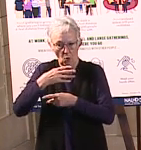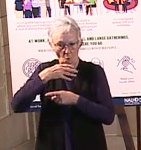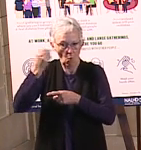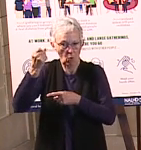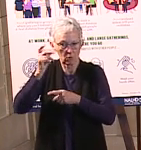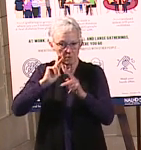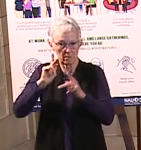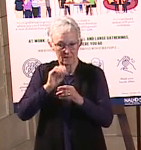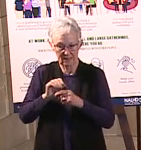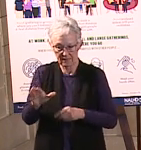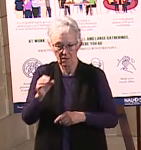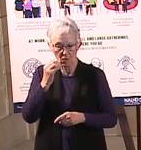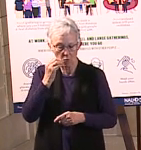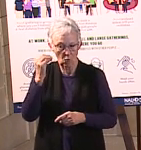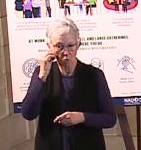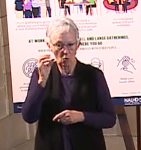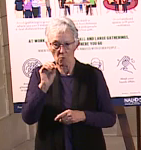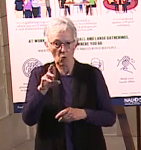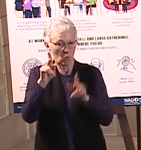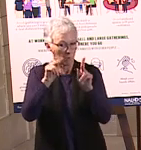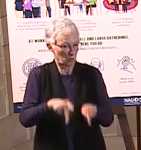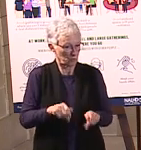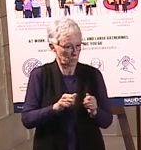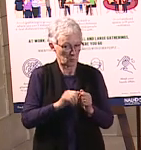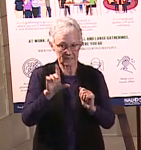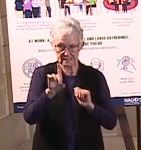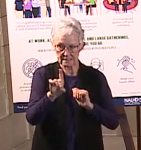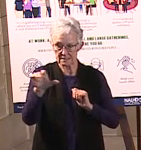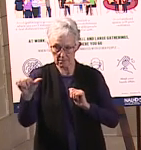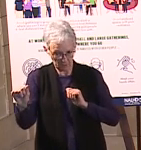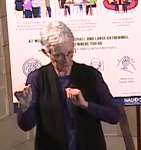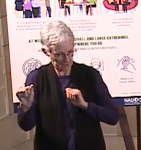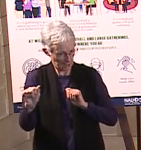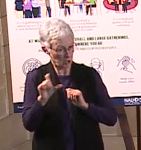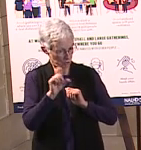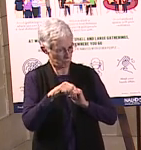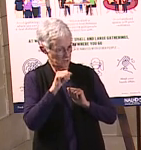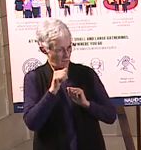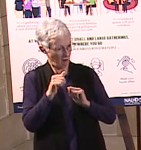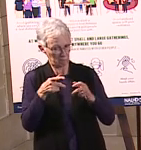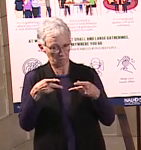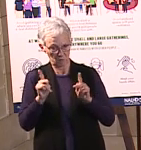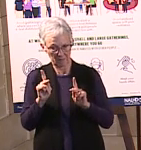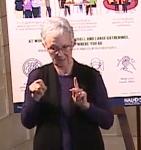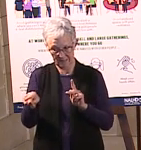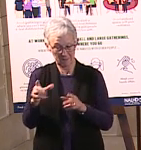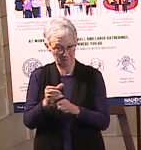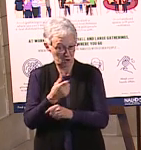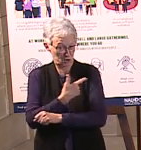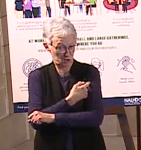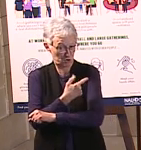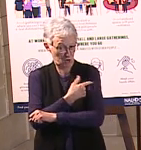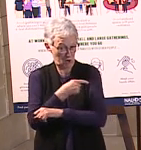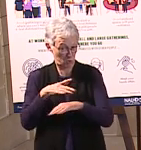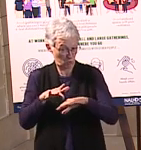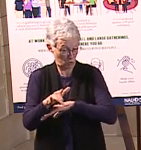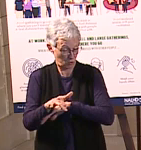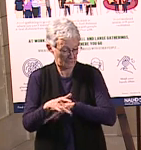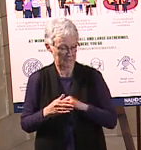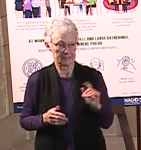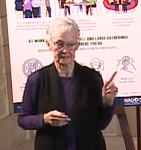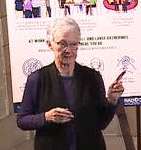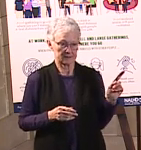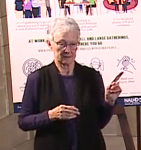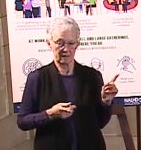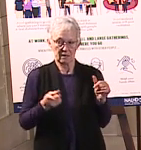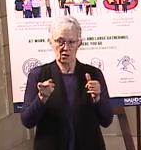at this point, again, we've got a limited vaccine supply coming in. We're focusing on people who are healthcare providers who may